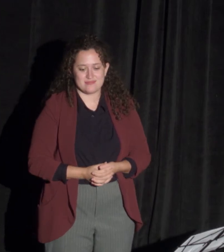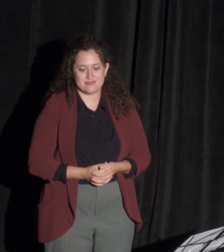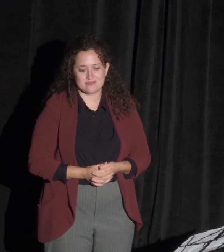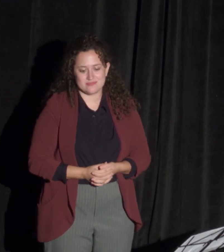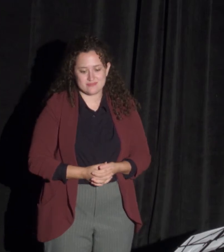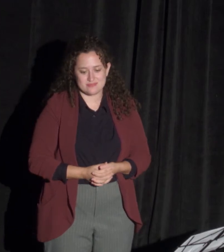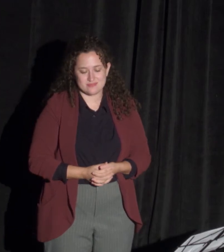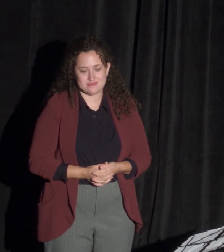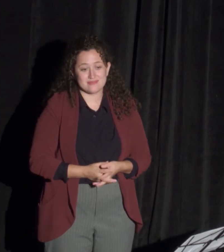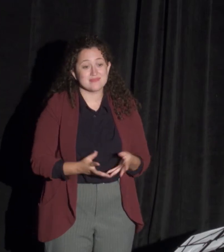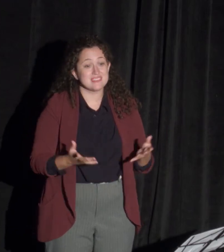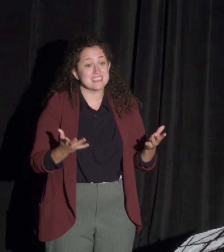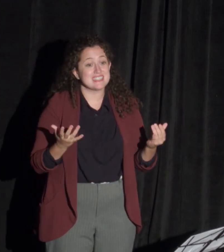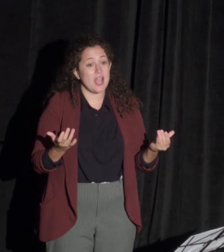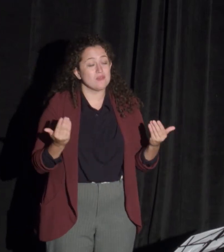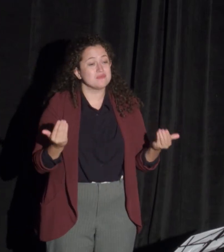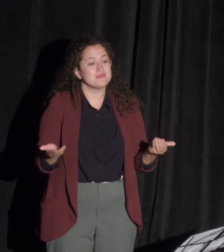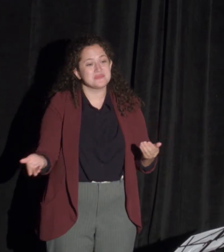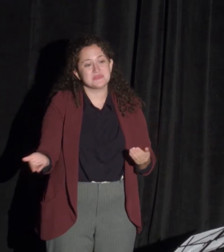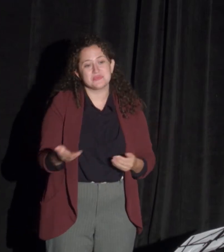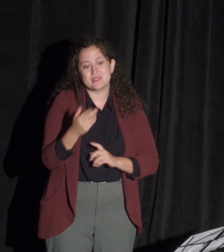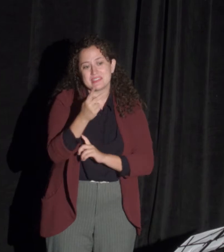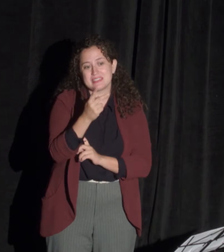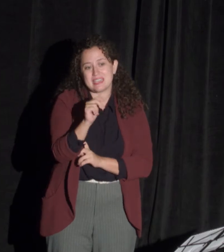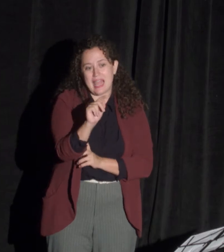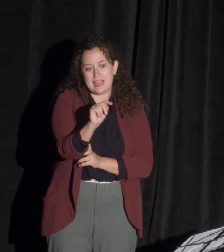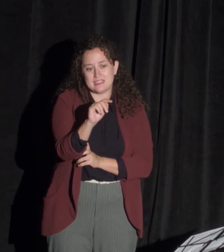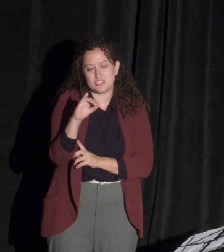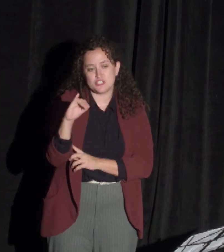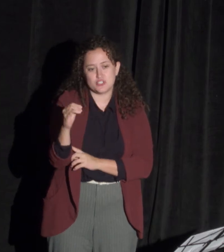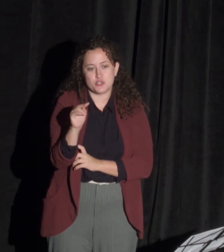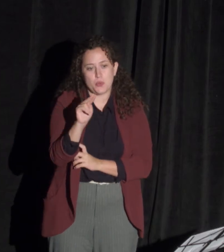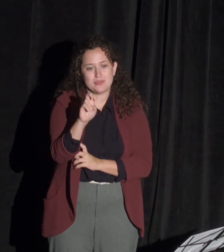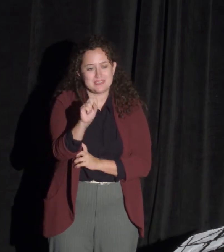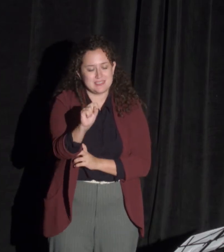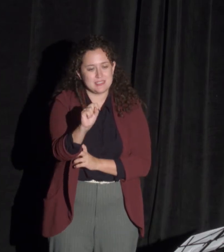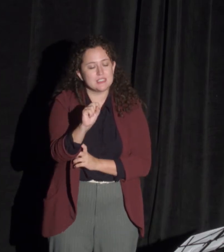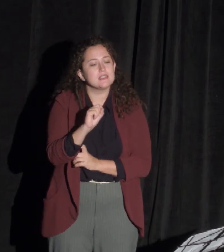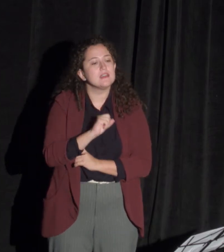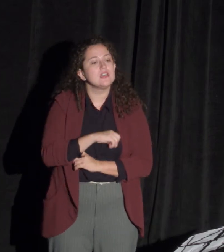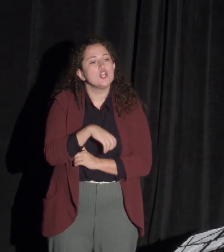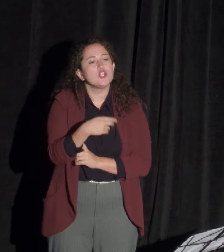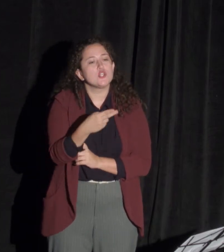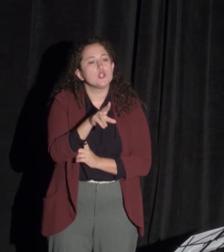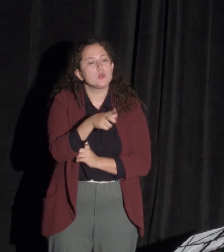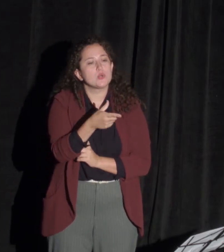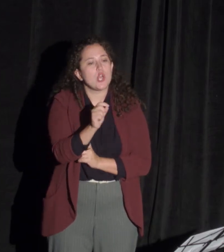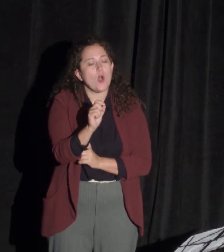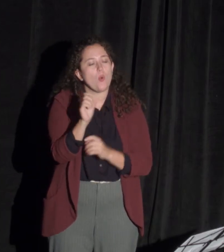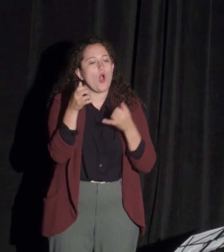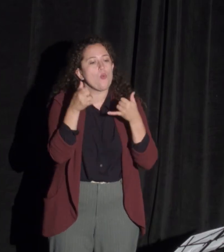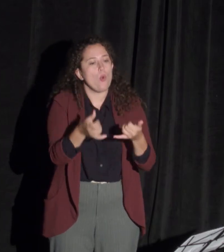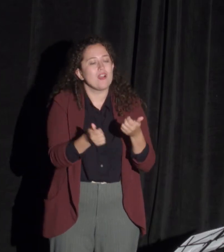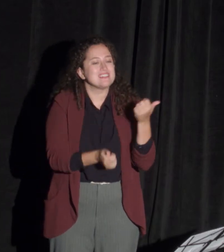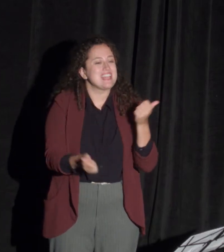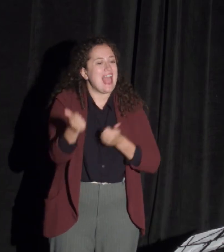And now we'd like to introduce Kat Jones, the Hugo Awards administrator, to just talk a little bit about the